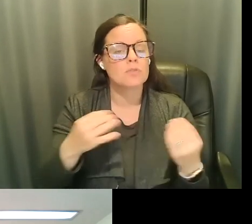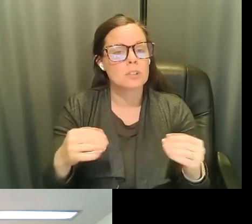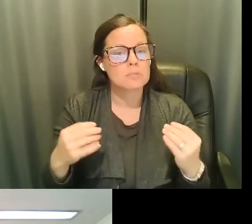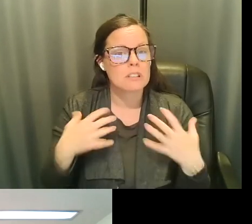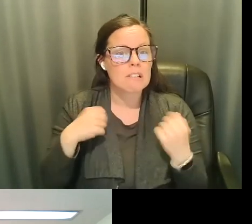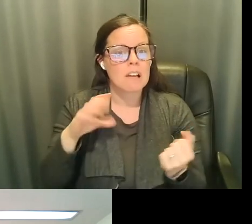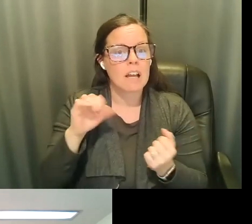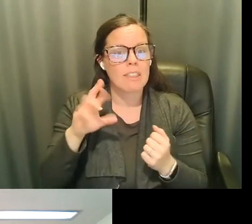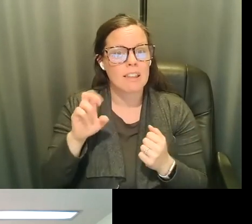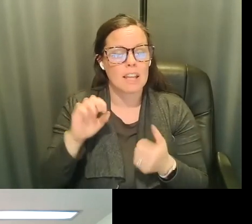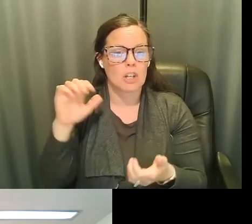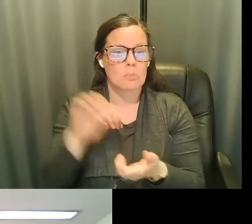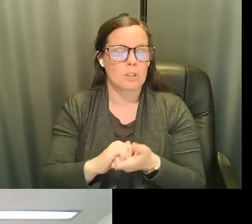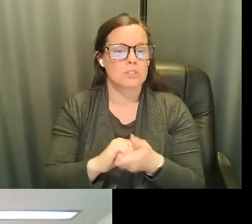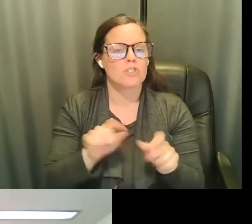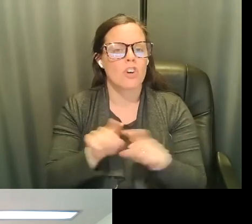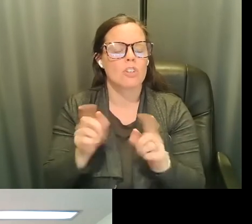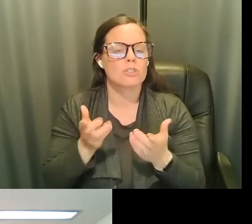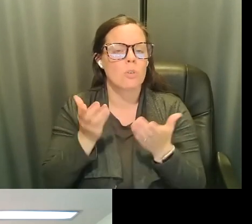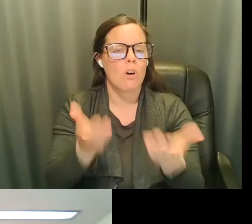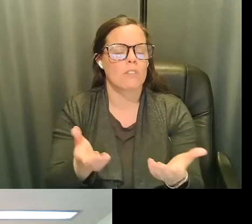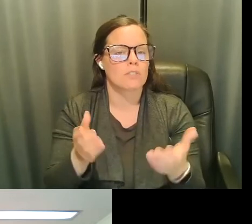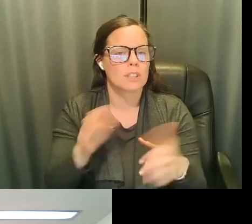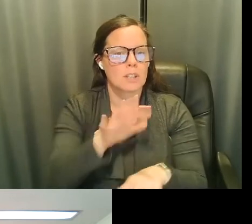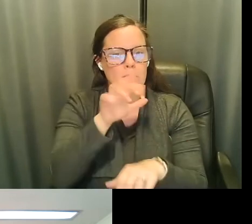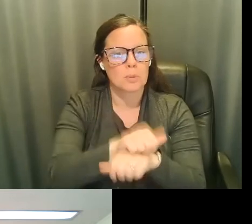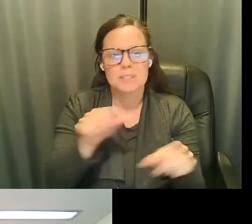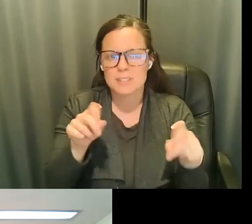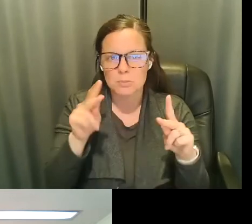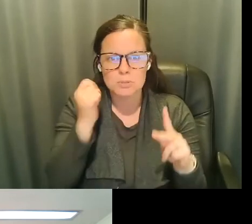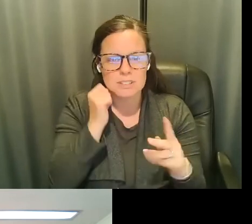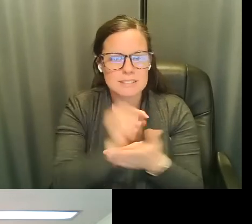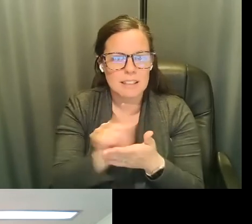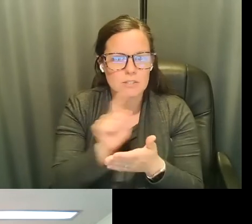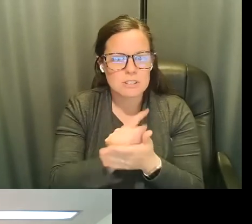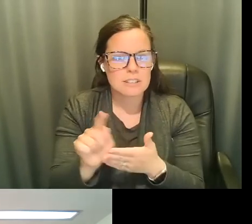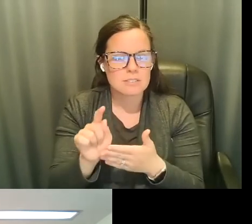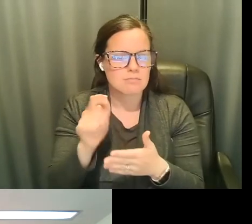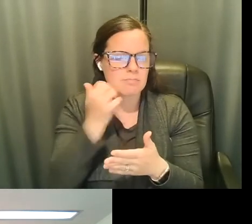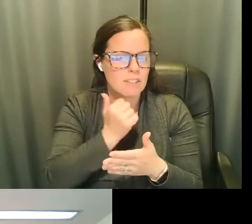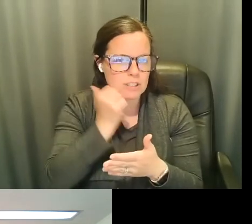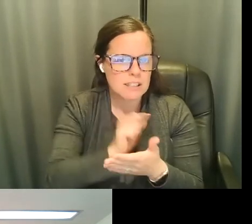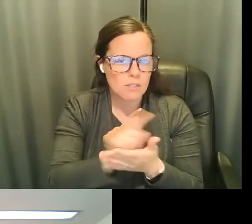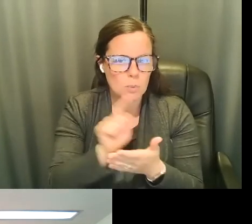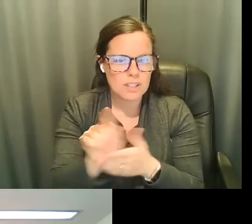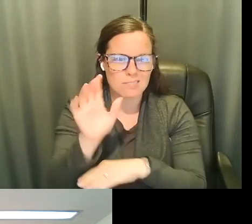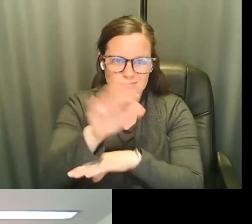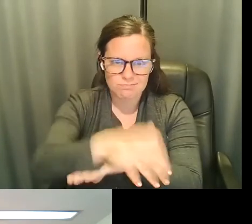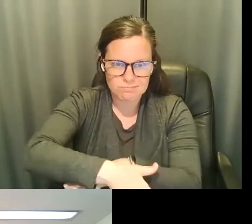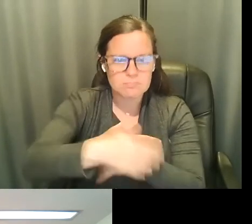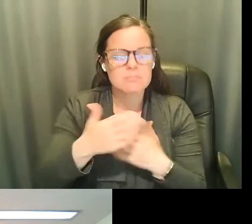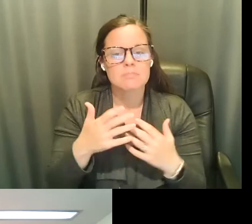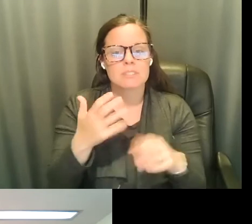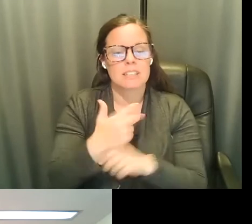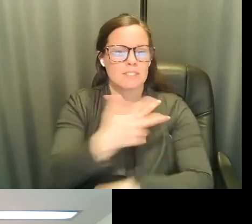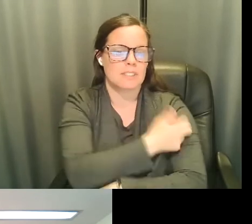also offering appointments and opportunities every day of the week and into the evening. Getting vaccinated protects